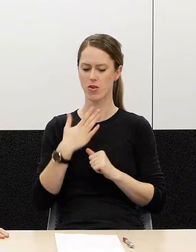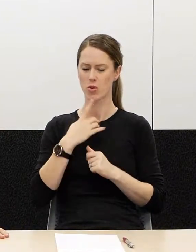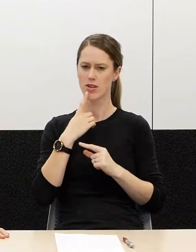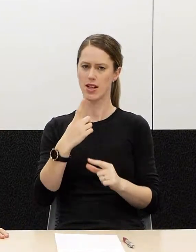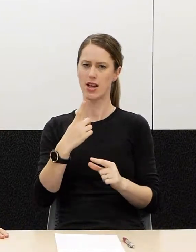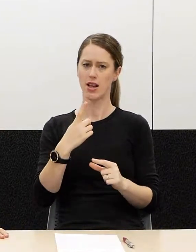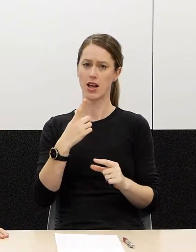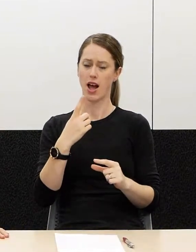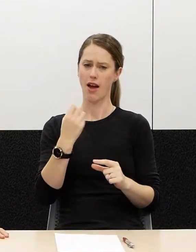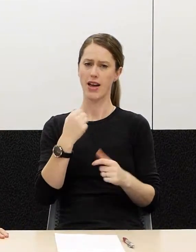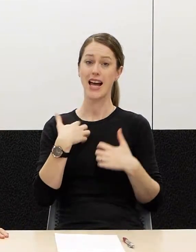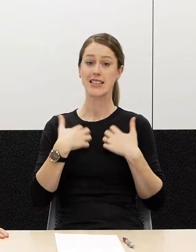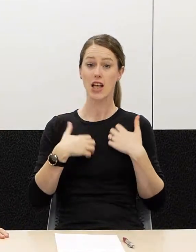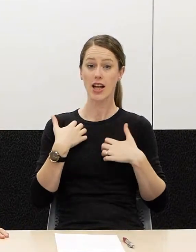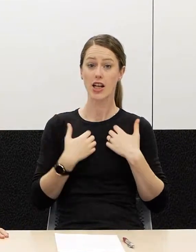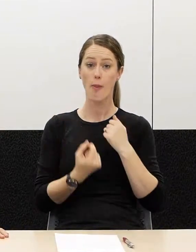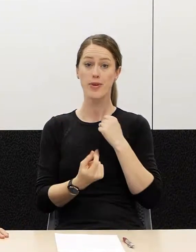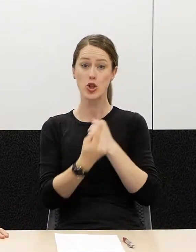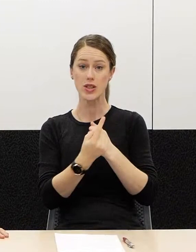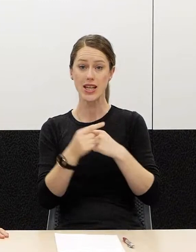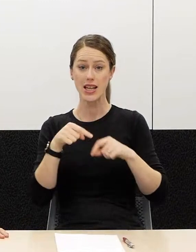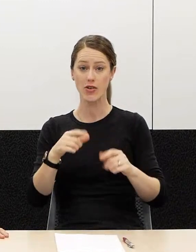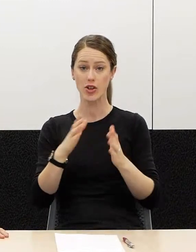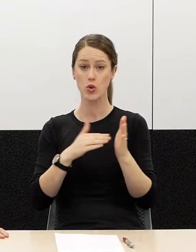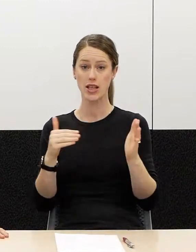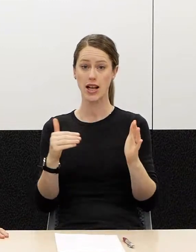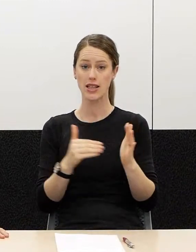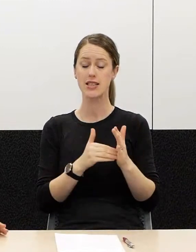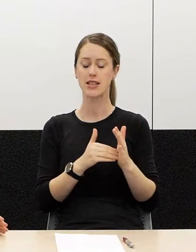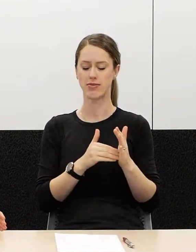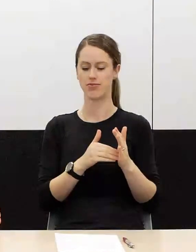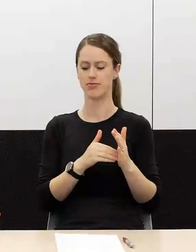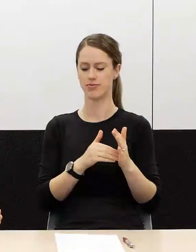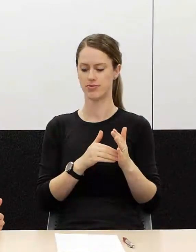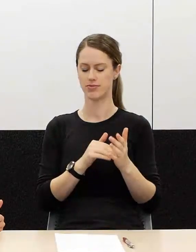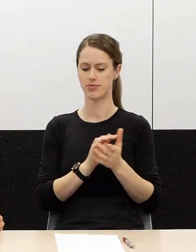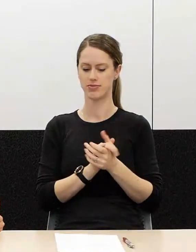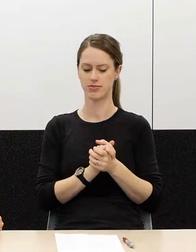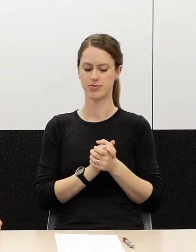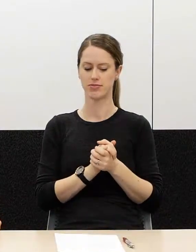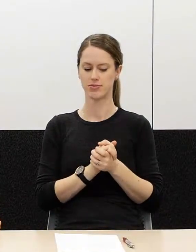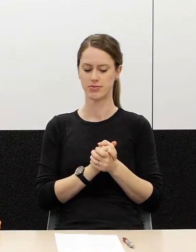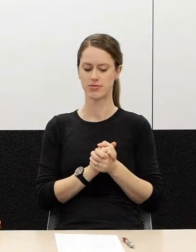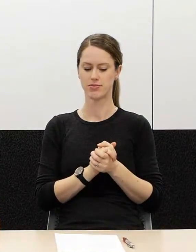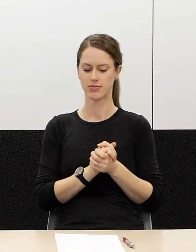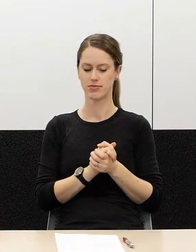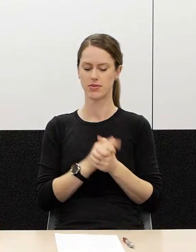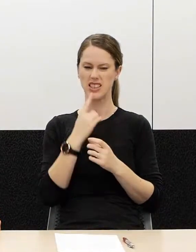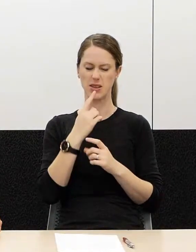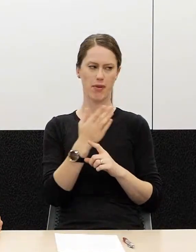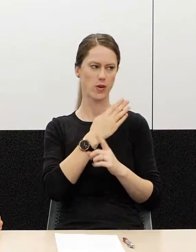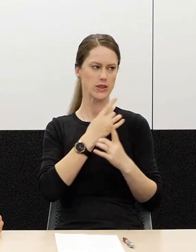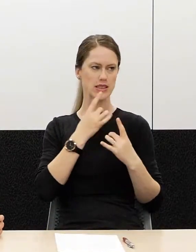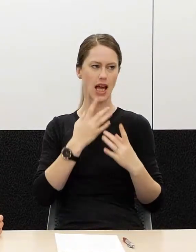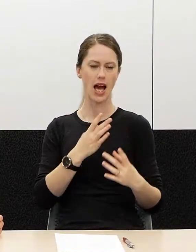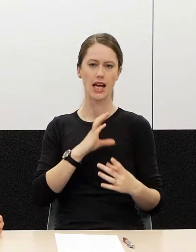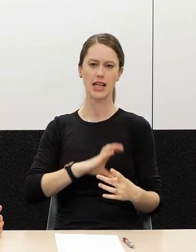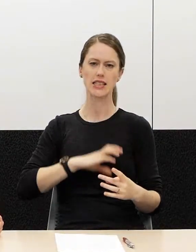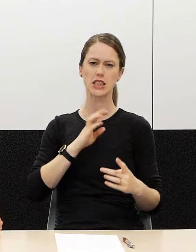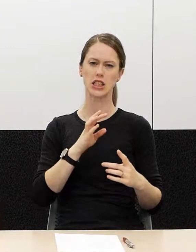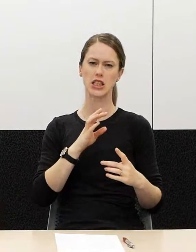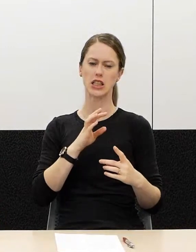that we have a really exciting opportunity here in New Zealand. As I said right at the beginning, cancer is